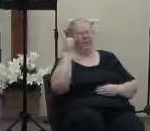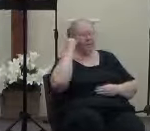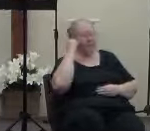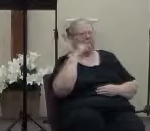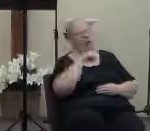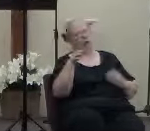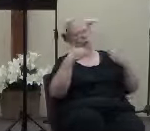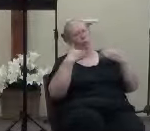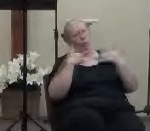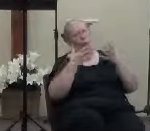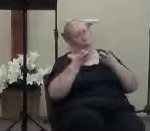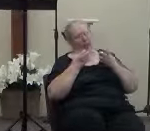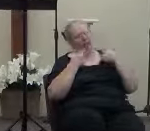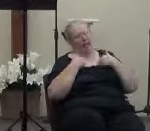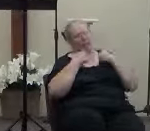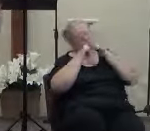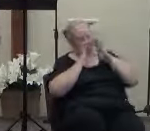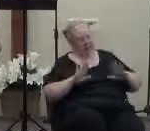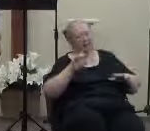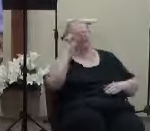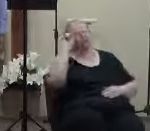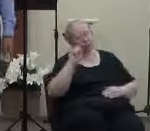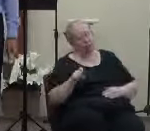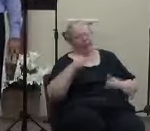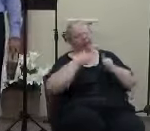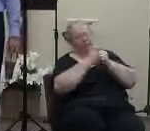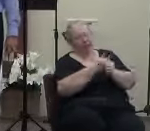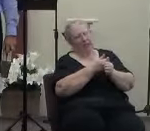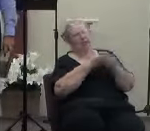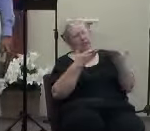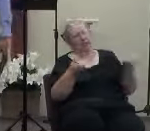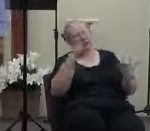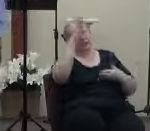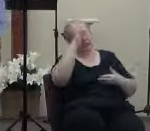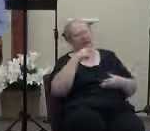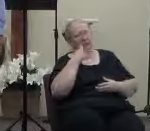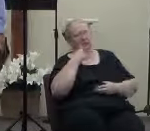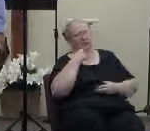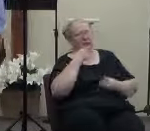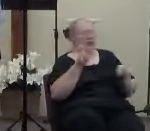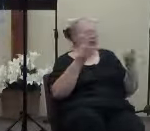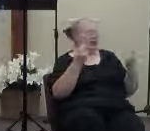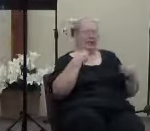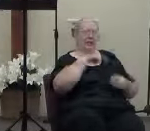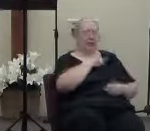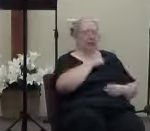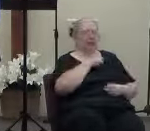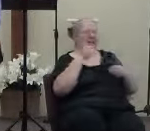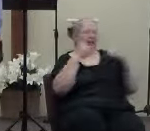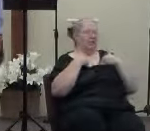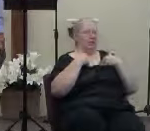what God has called you to do. There are so many of us on a roller coaster ride, and I'm telling